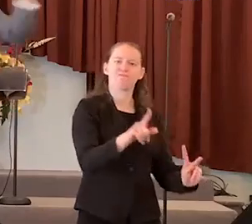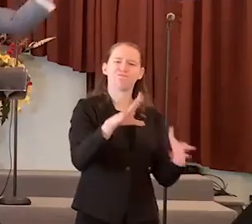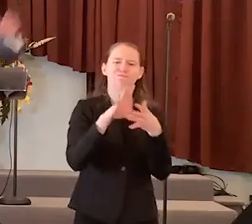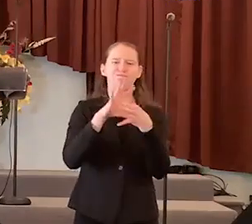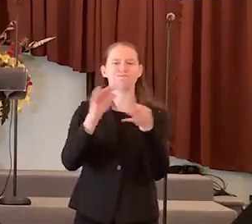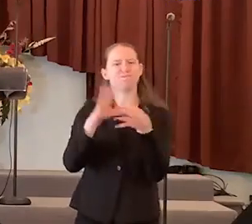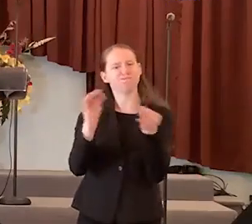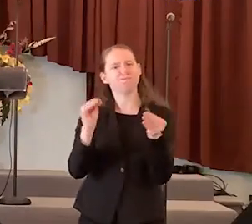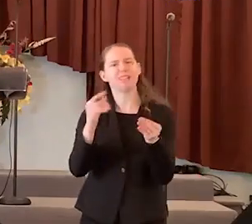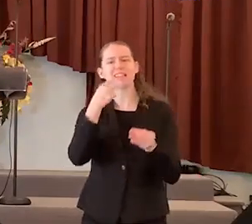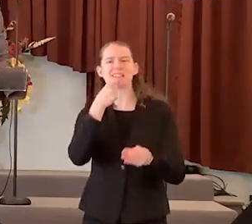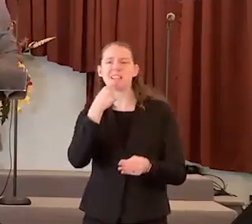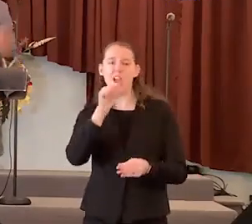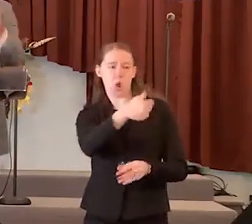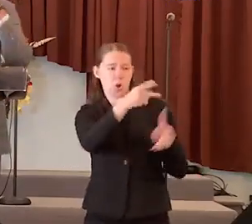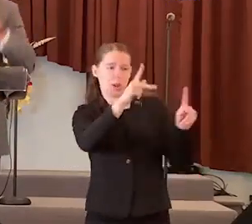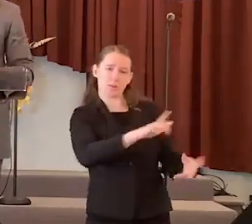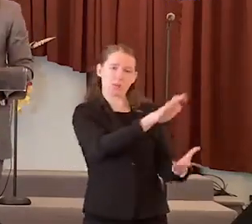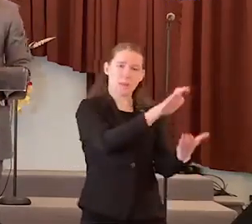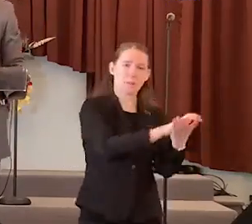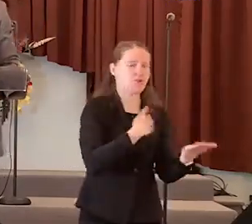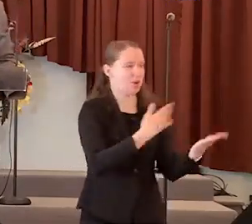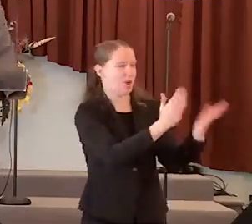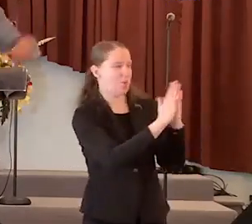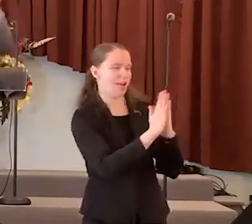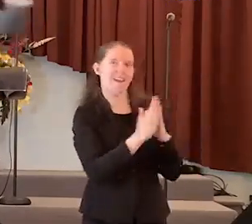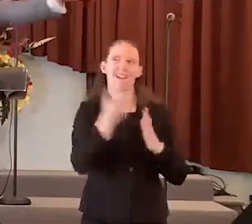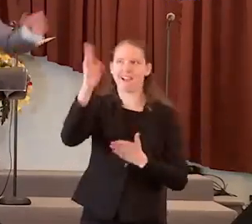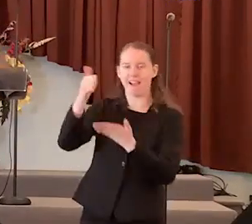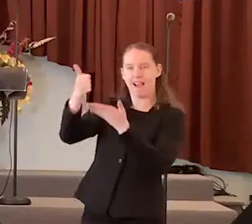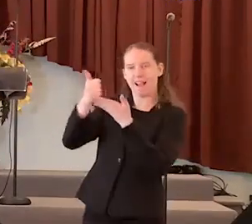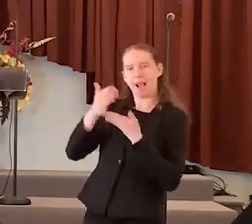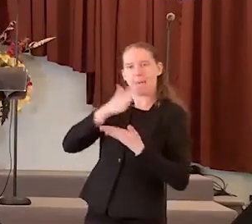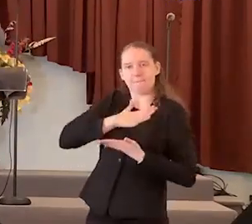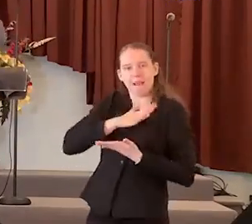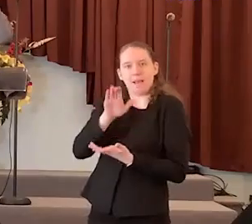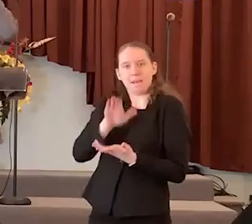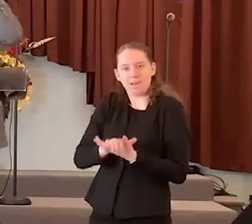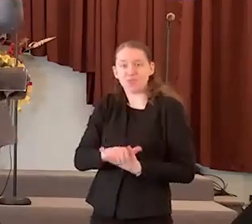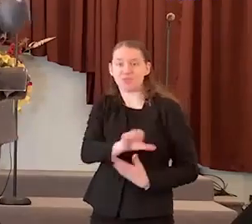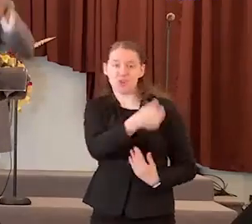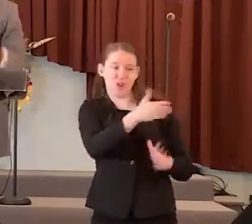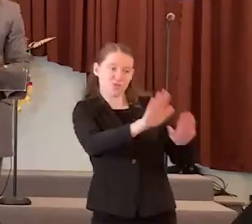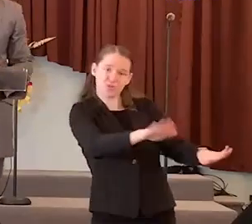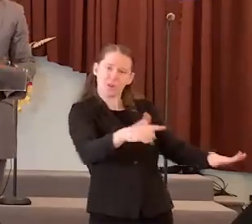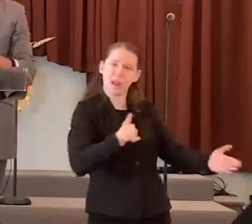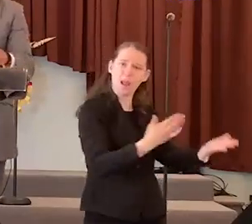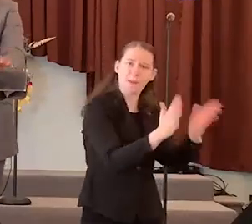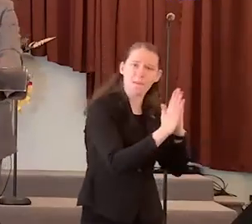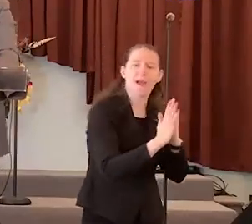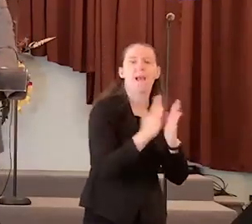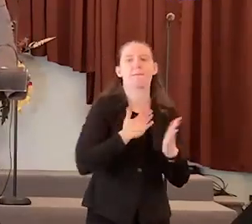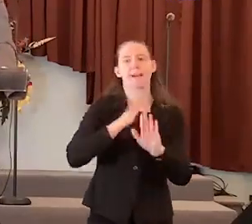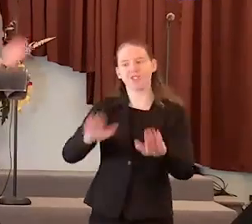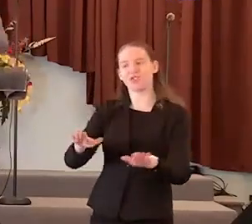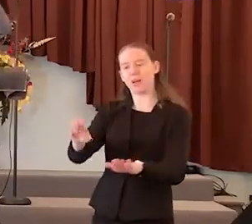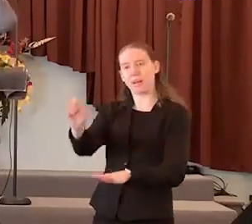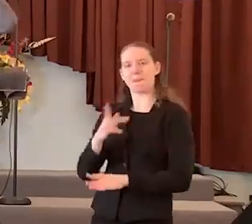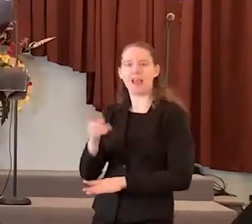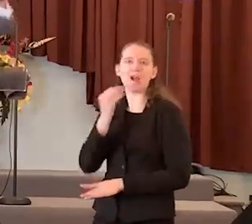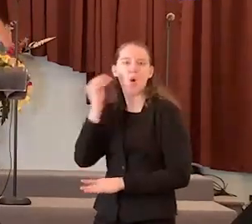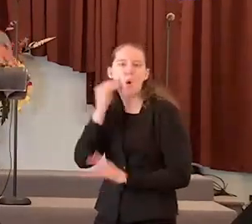I pray for somebody else's marriage and God healed mine. I pray for somebody else's child and God brought my child back home.